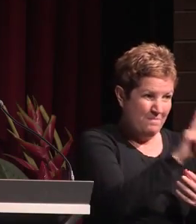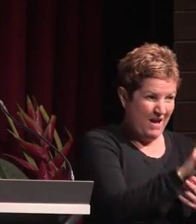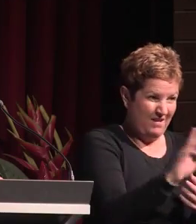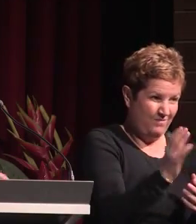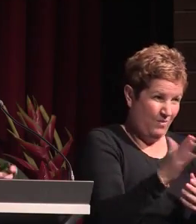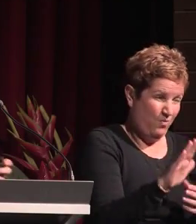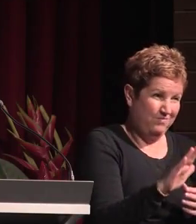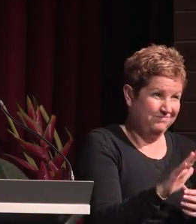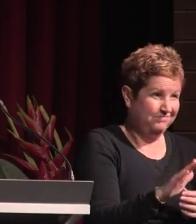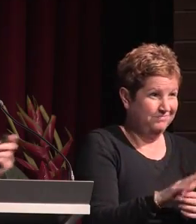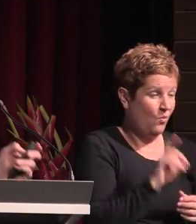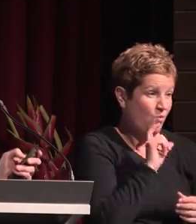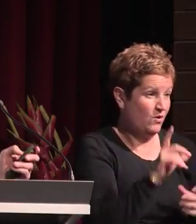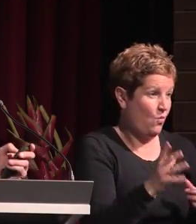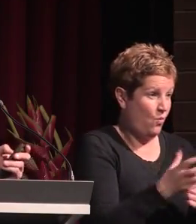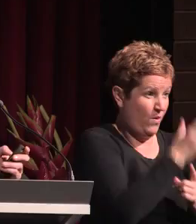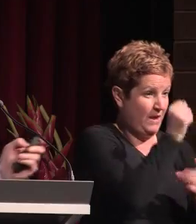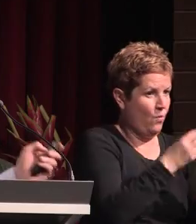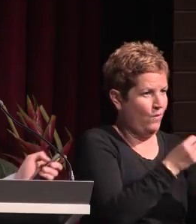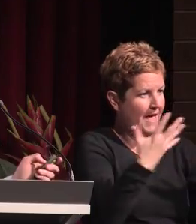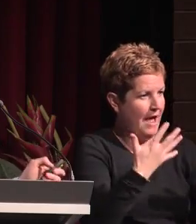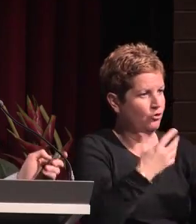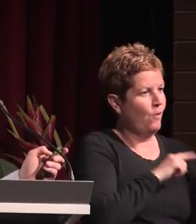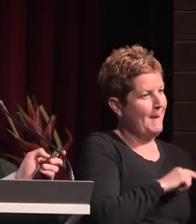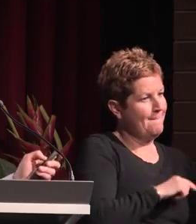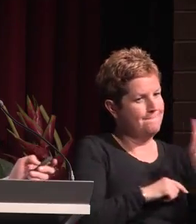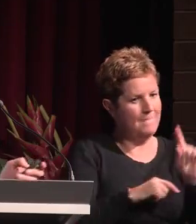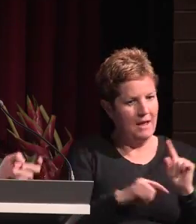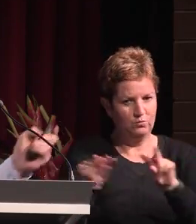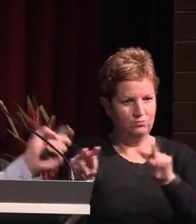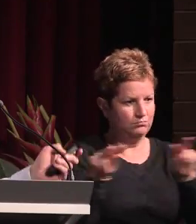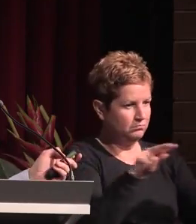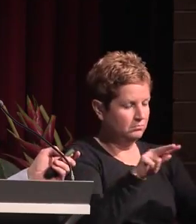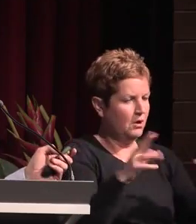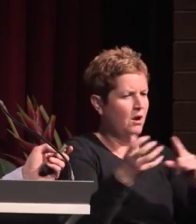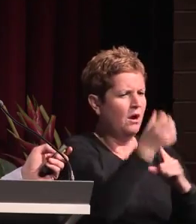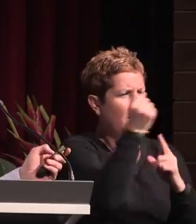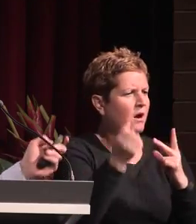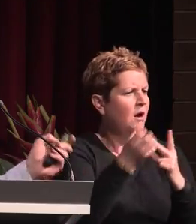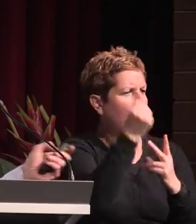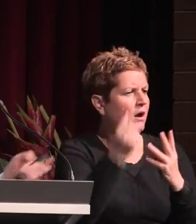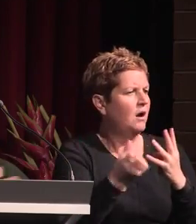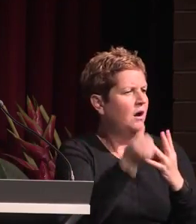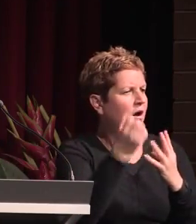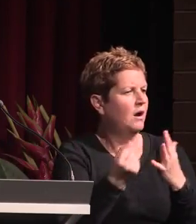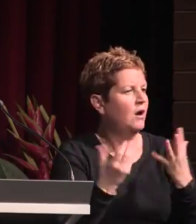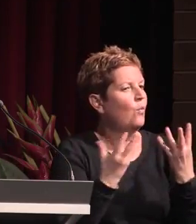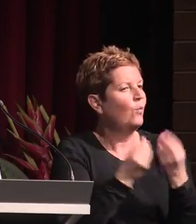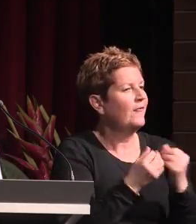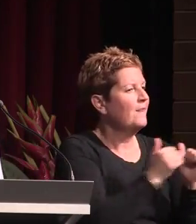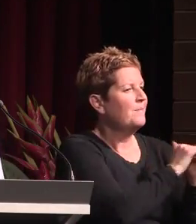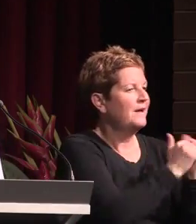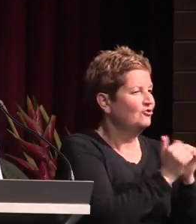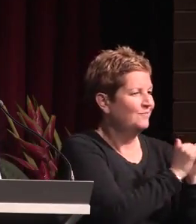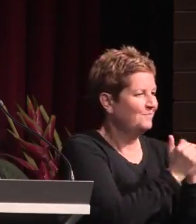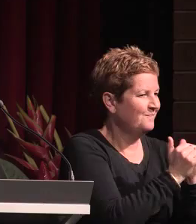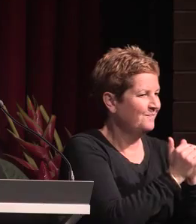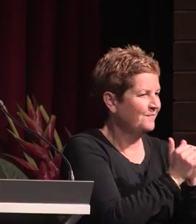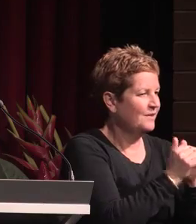taken the time to go back and have a look at what we've accomplished in conjunction with our partners over the last 14 years of this